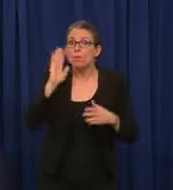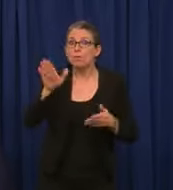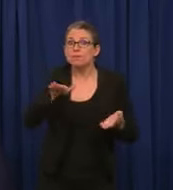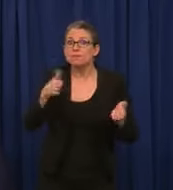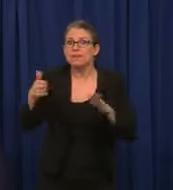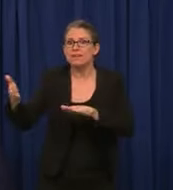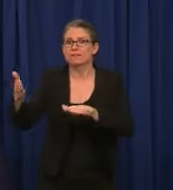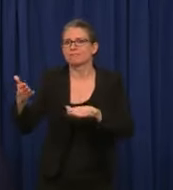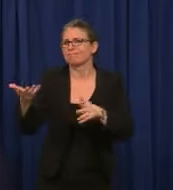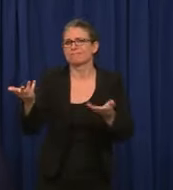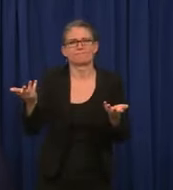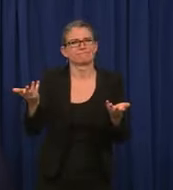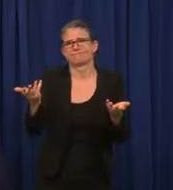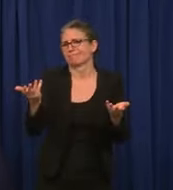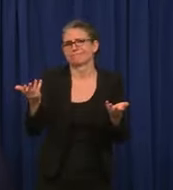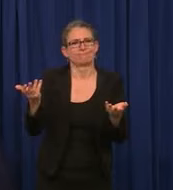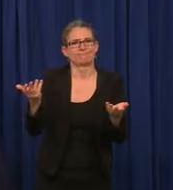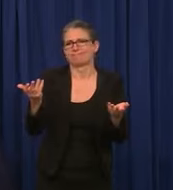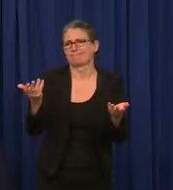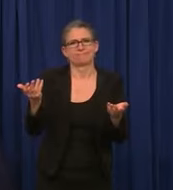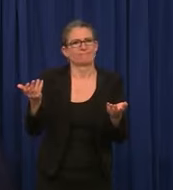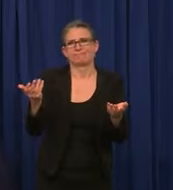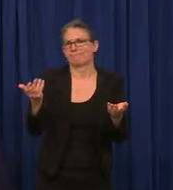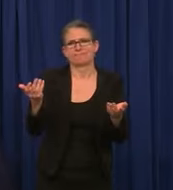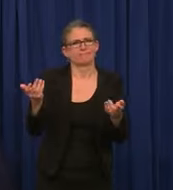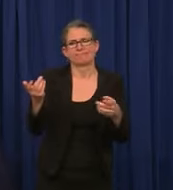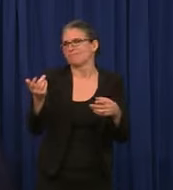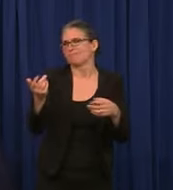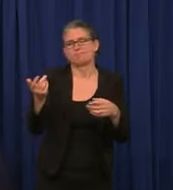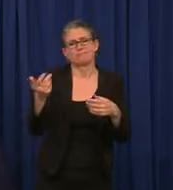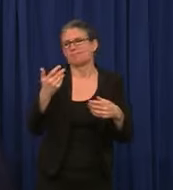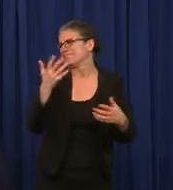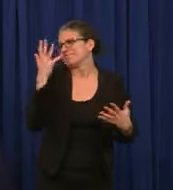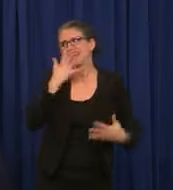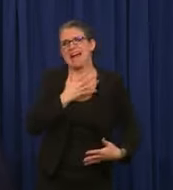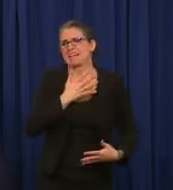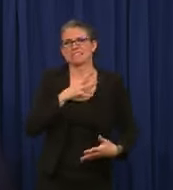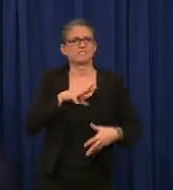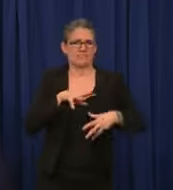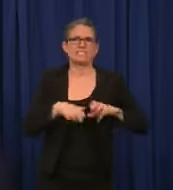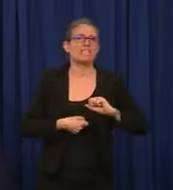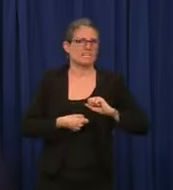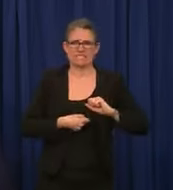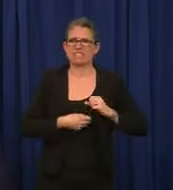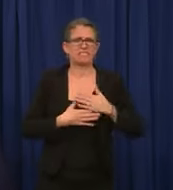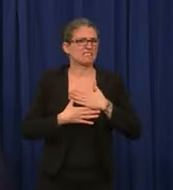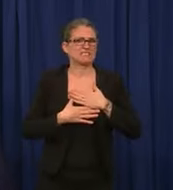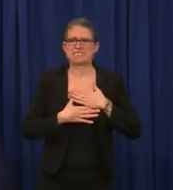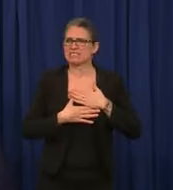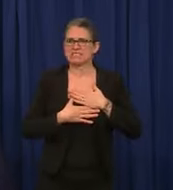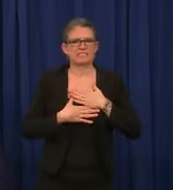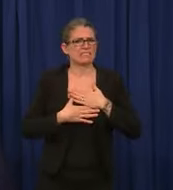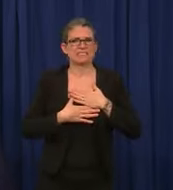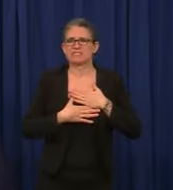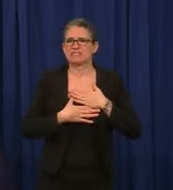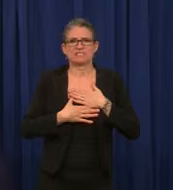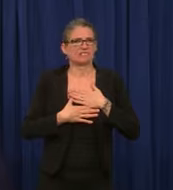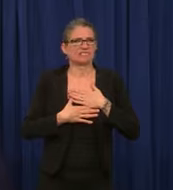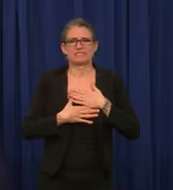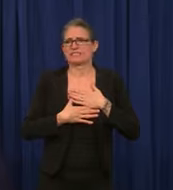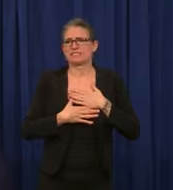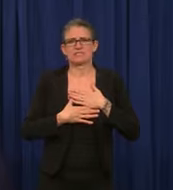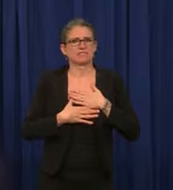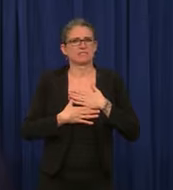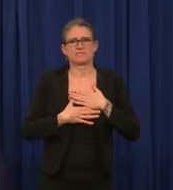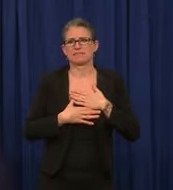bear ultimately. What we do when in our modeling exercises is not so much try to